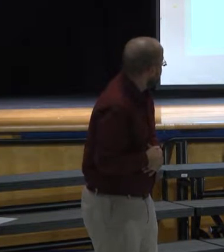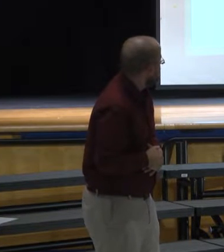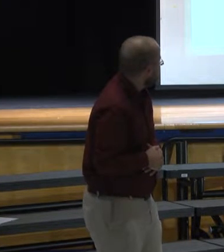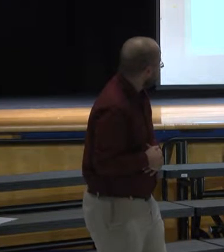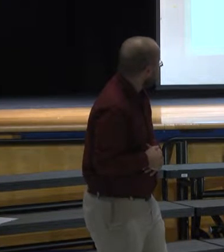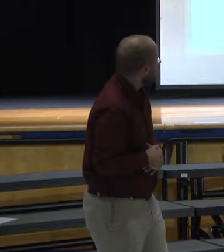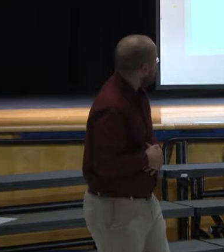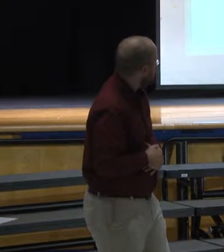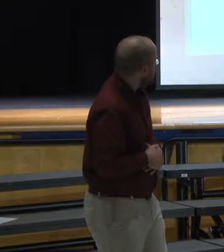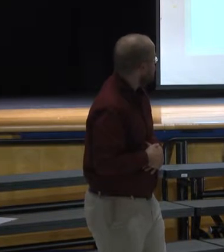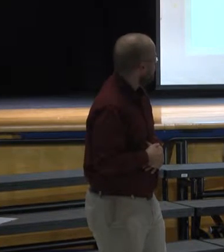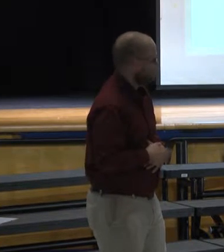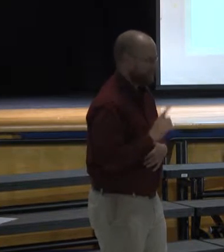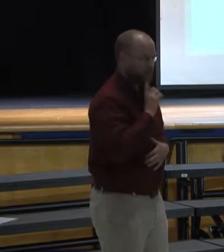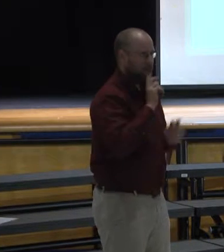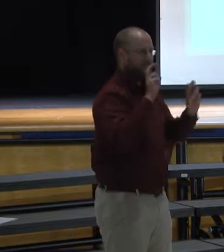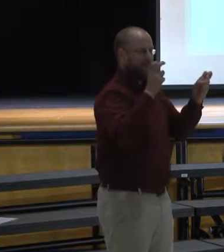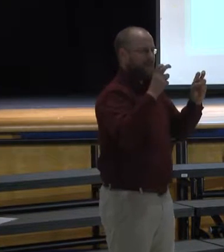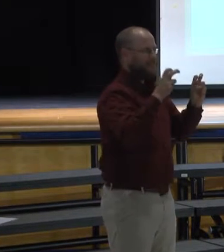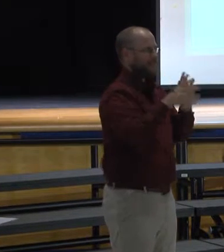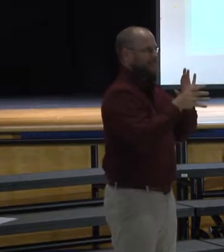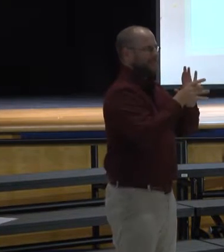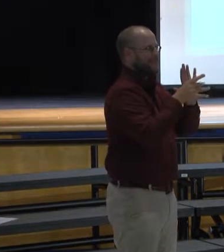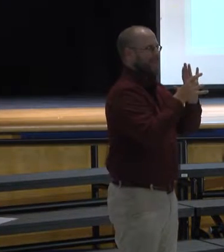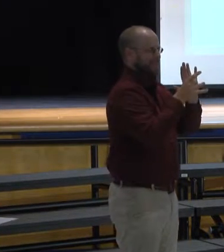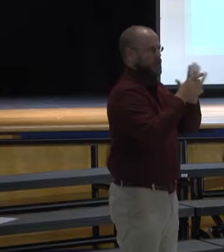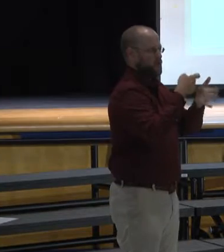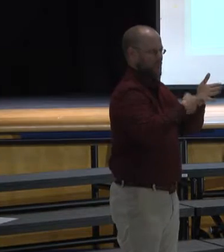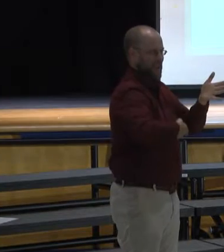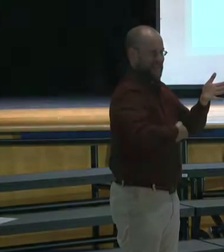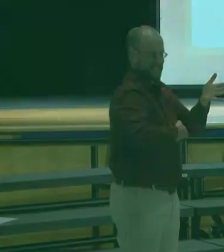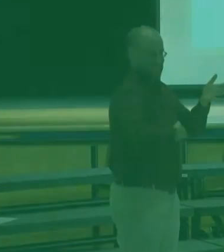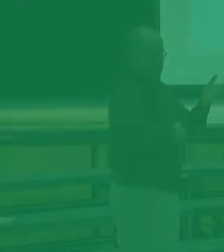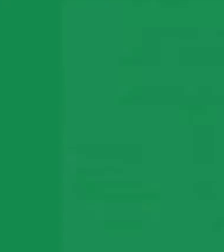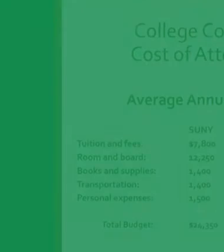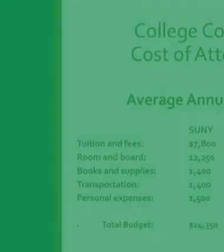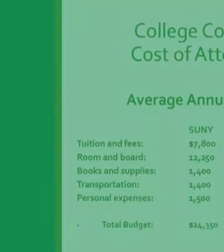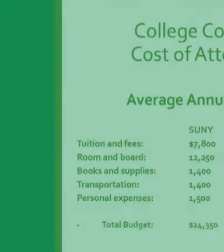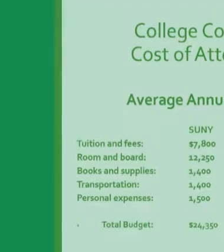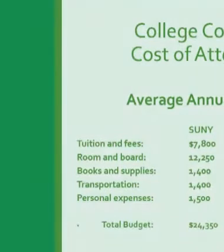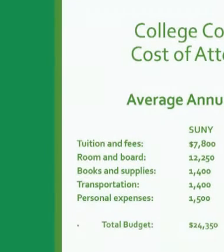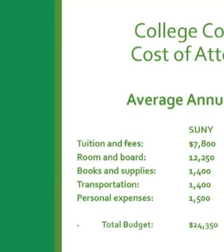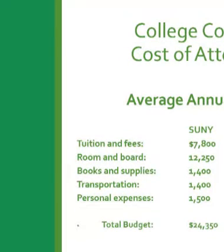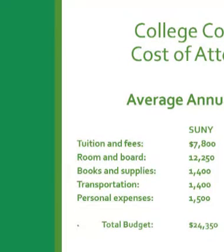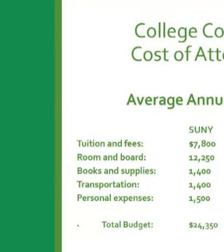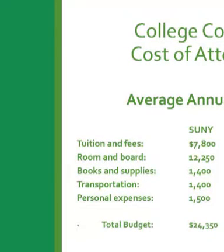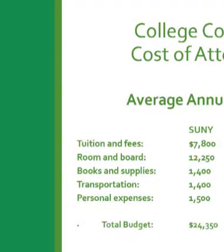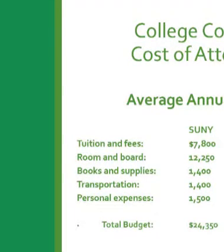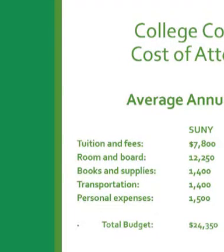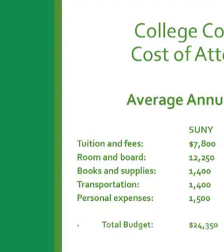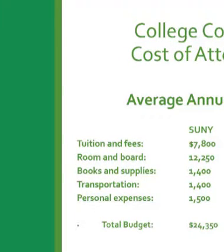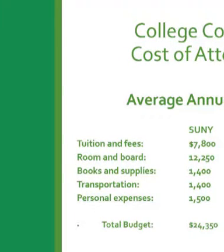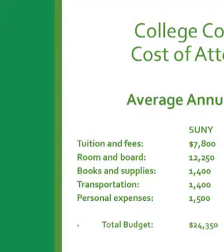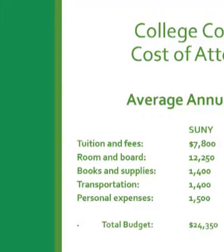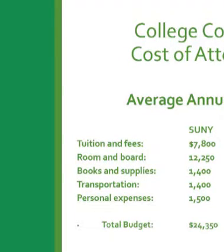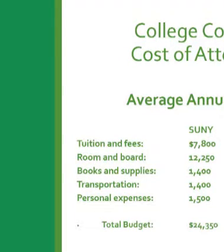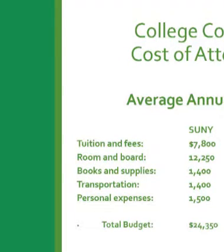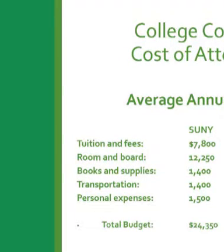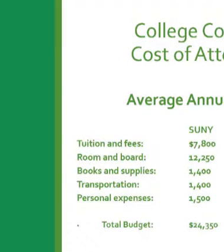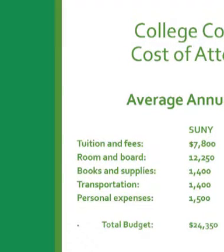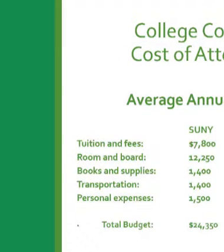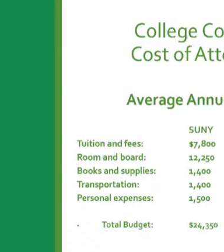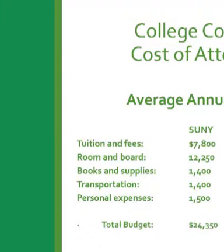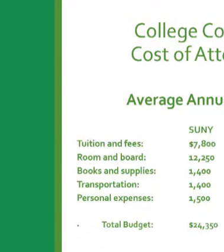All right, so the sticker price of college. And the prices vary depending on the type of school, where it is, and what type of college it